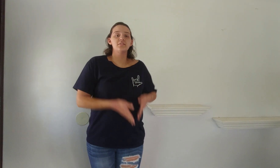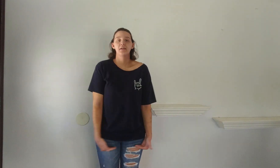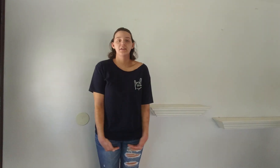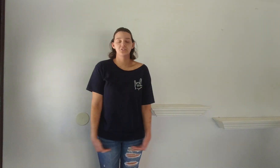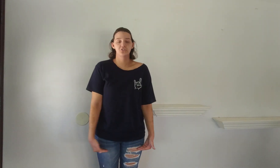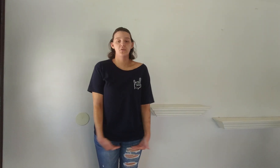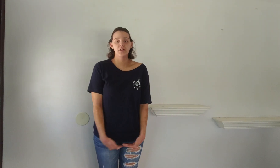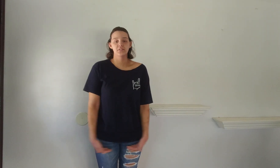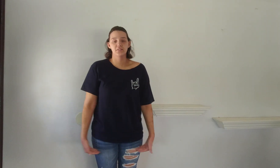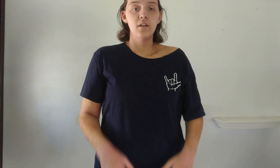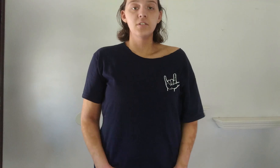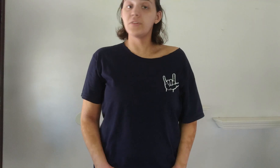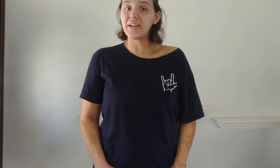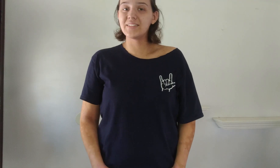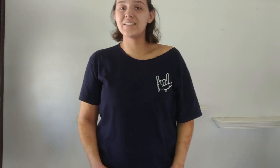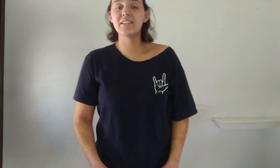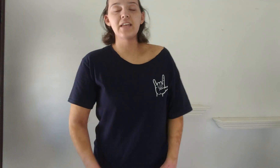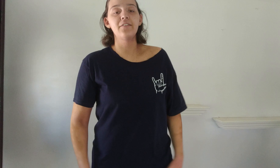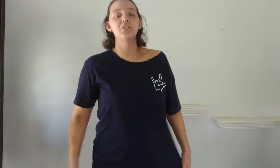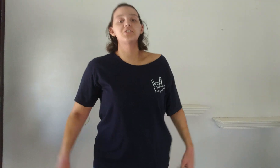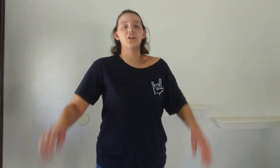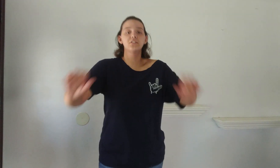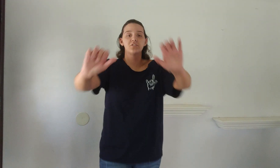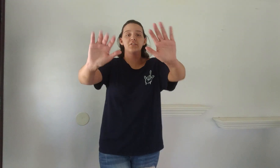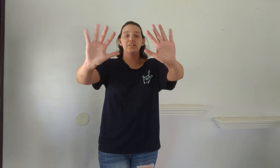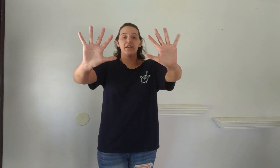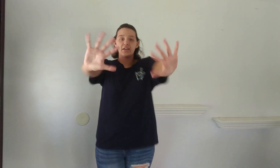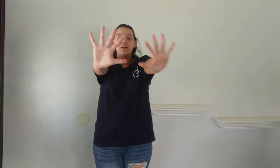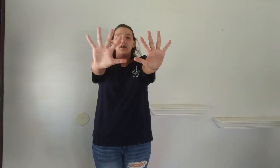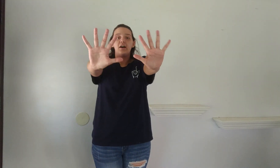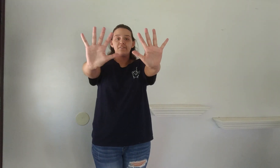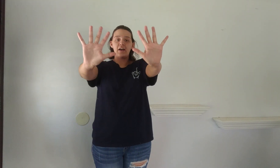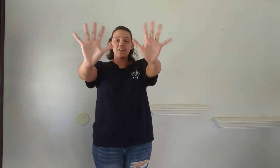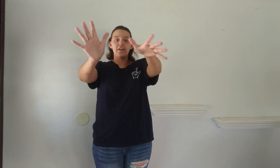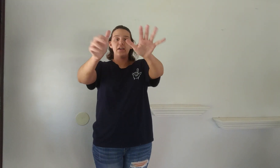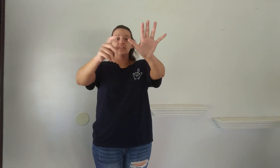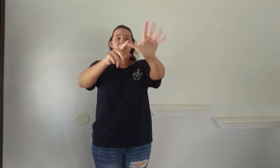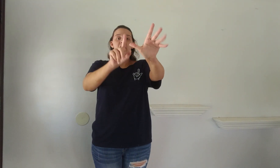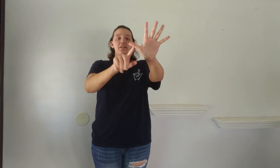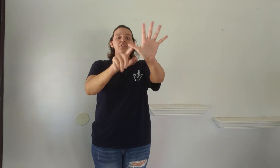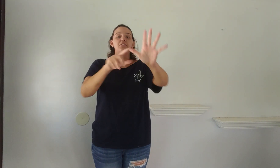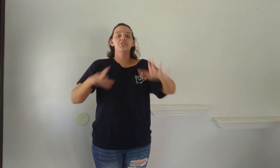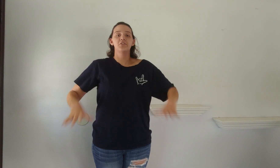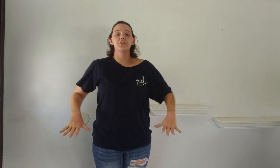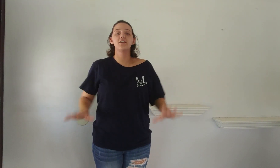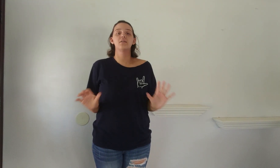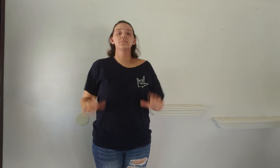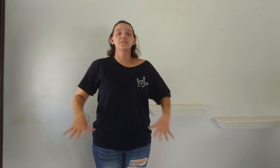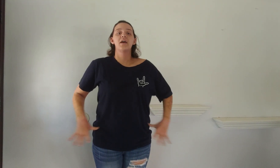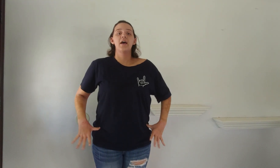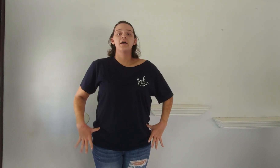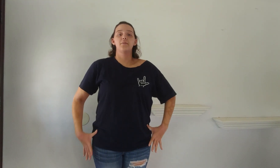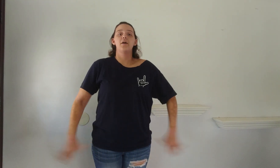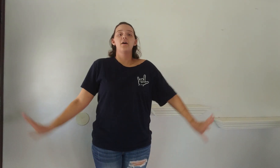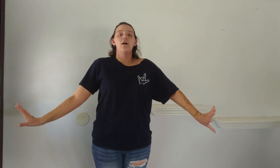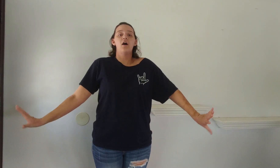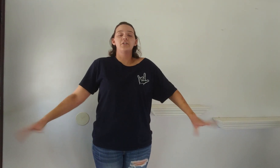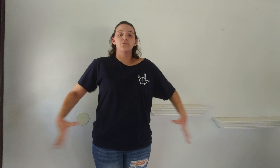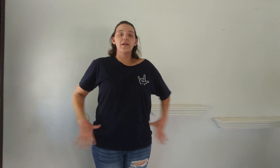and shorts. So next is the sign for skirts. So you're going to take a 5 hand, you're going to do your thumbs and on your waist and